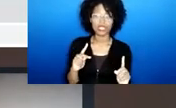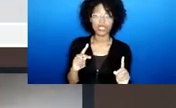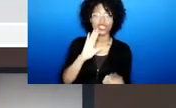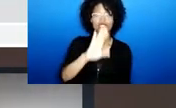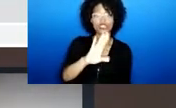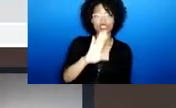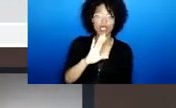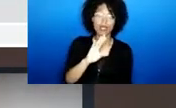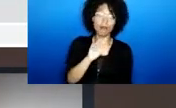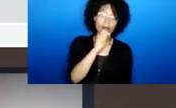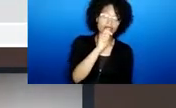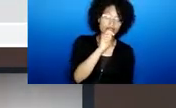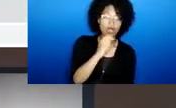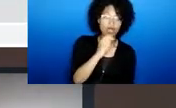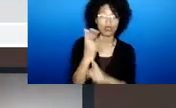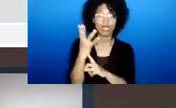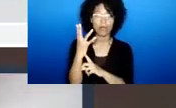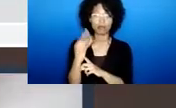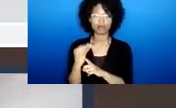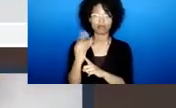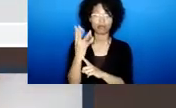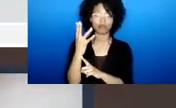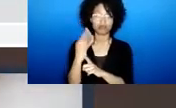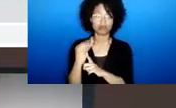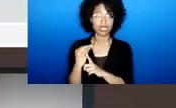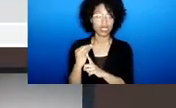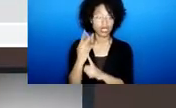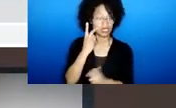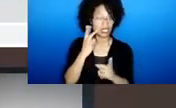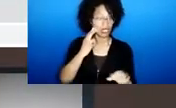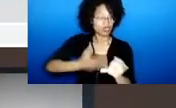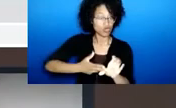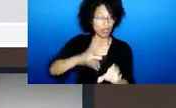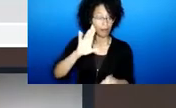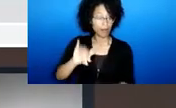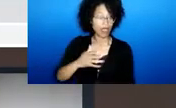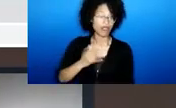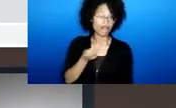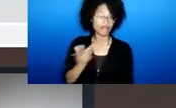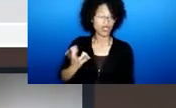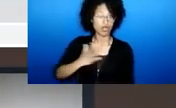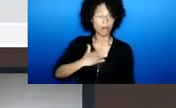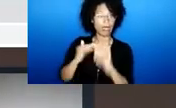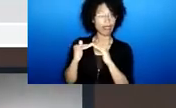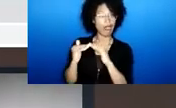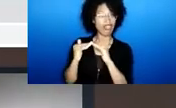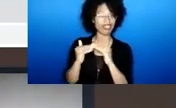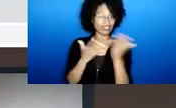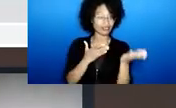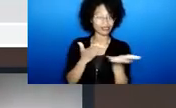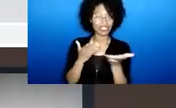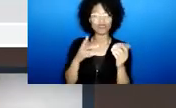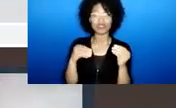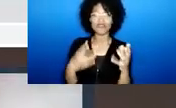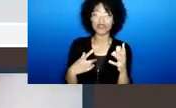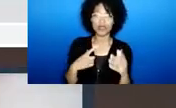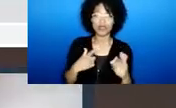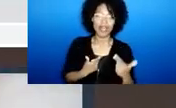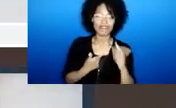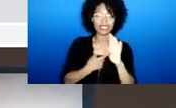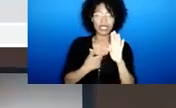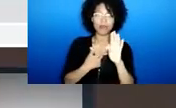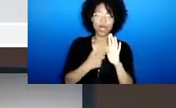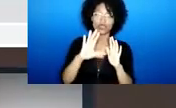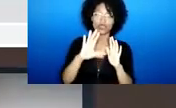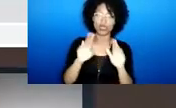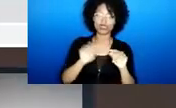and off, and you can see on the screen here that I'm joined by a couple of my colleagues to give you an example of what the screen